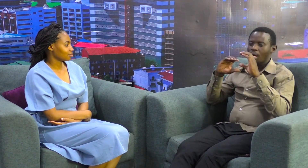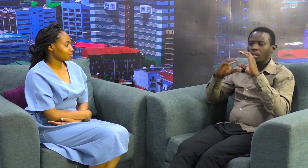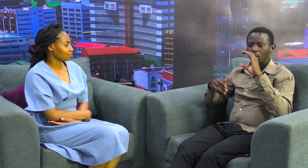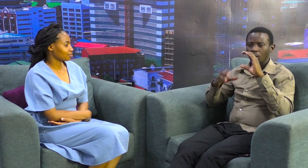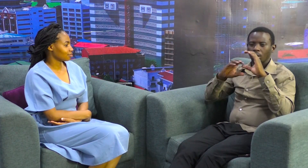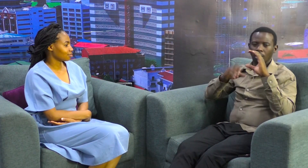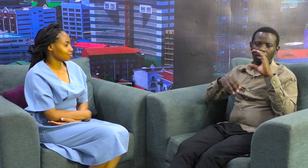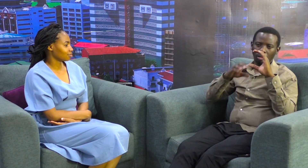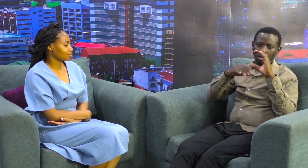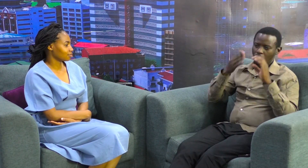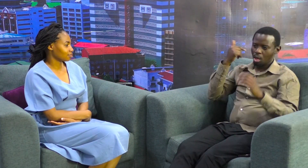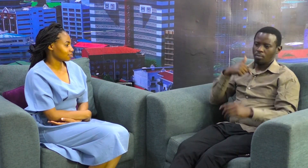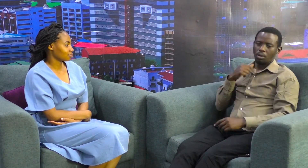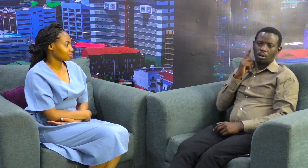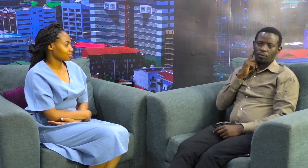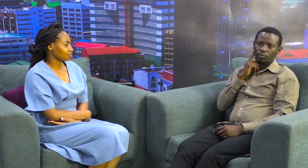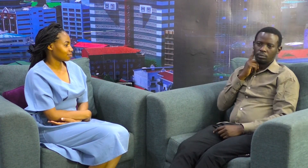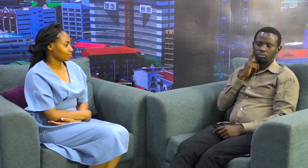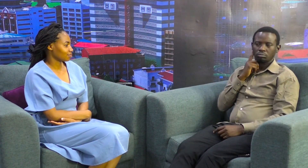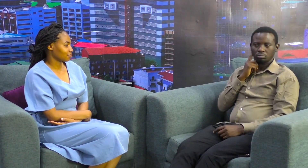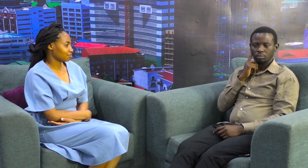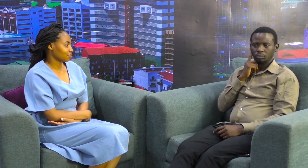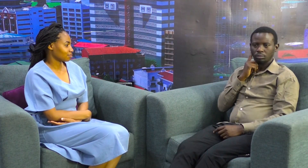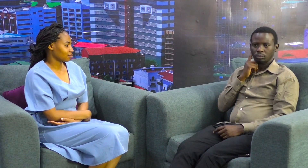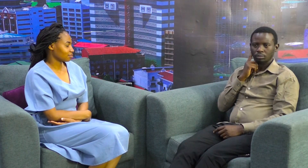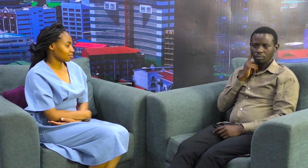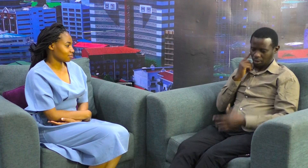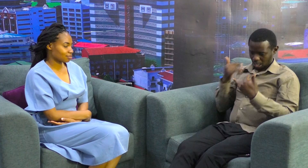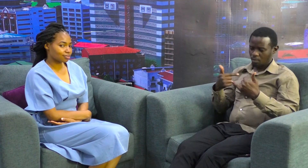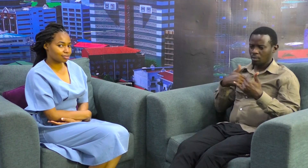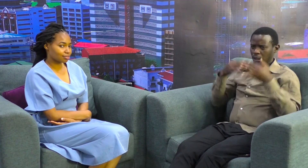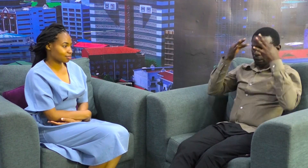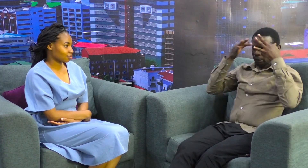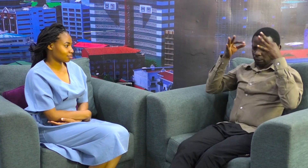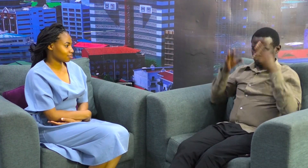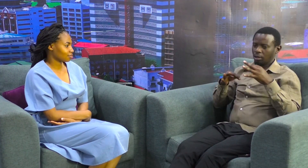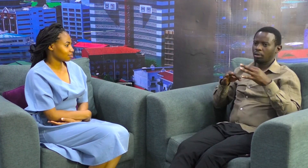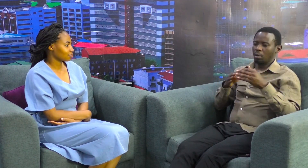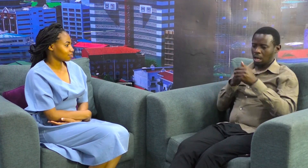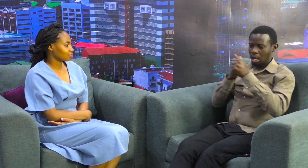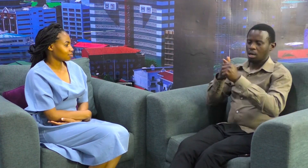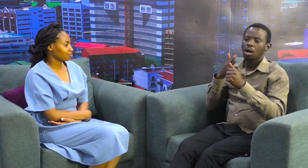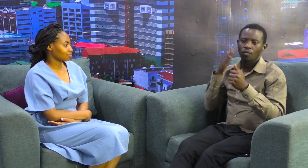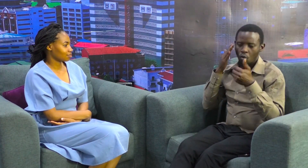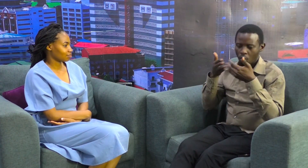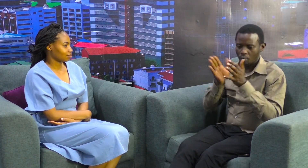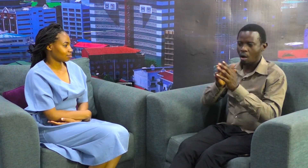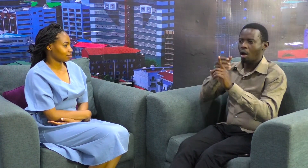and also communicating with other deaf people. The communication part was really bad. So I